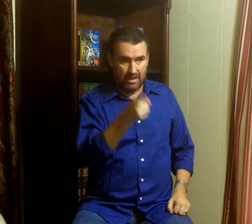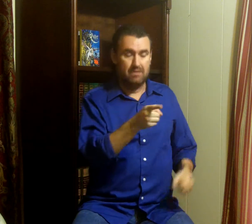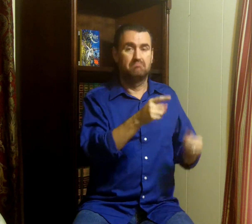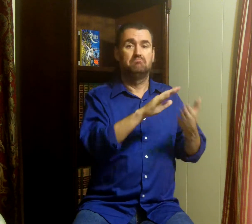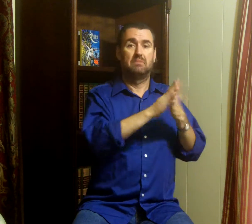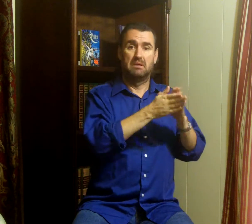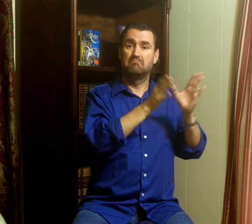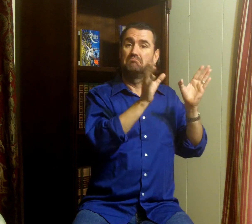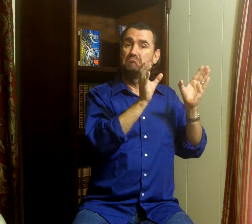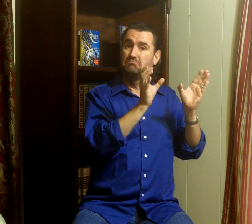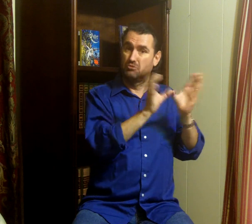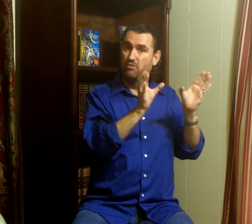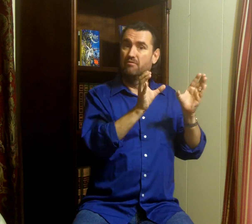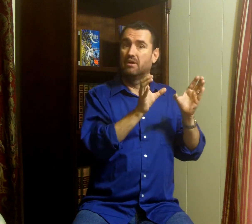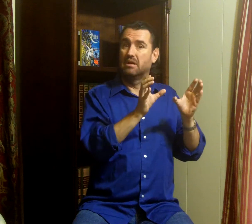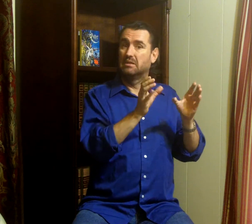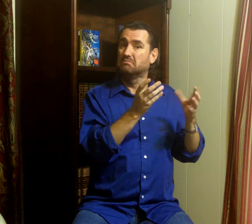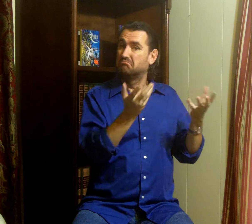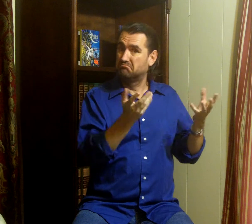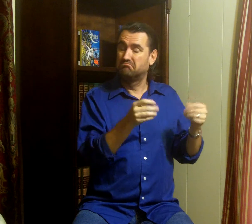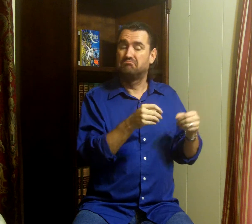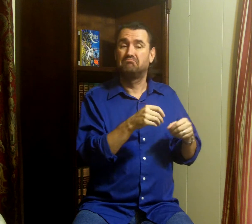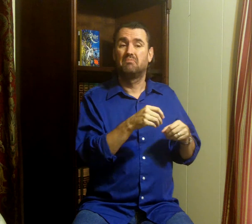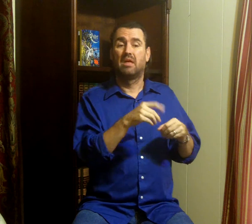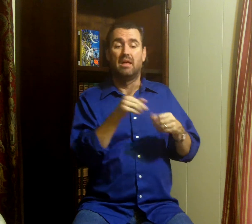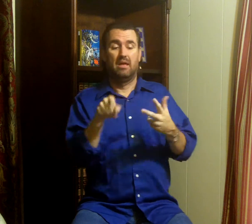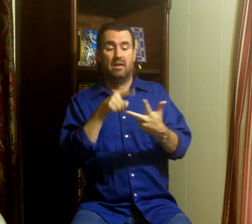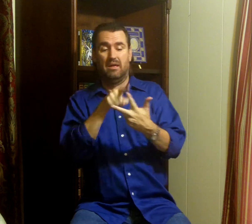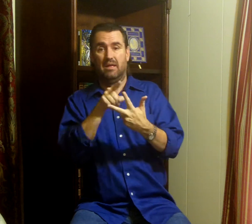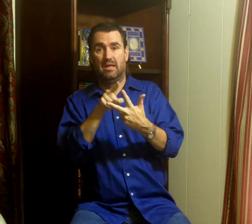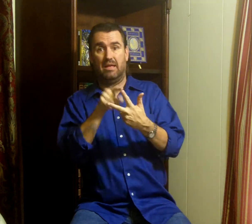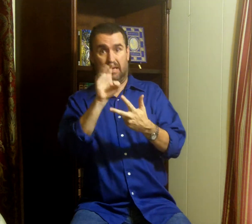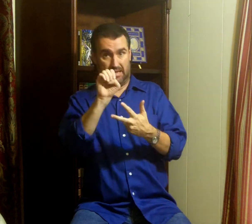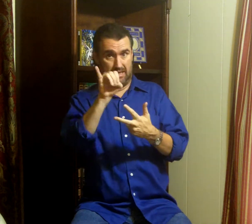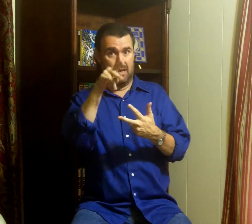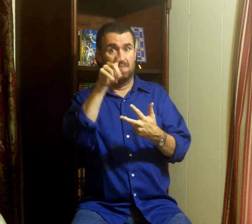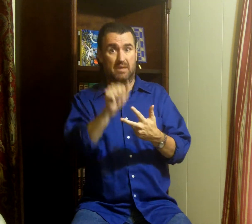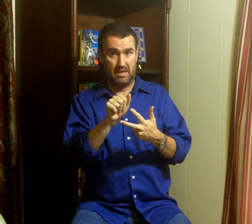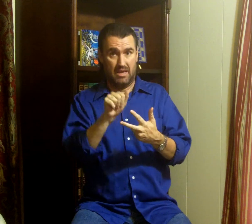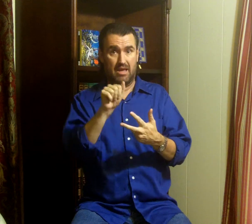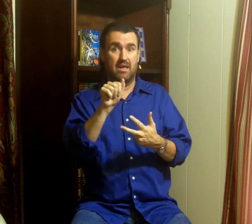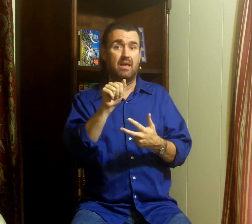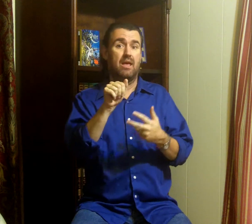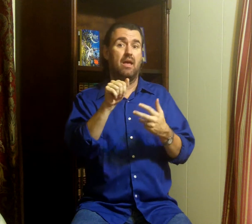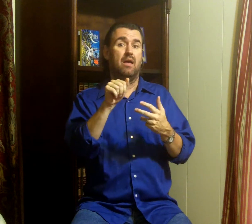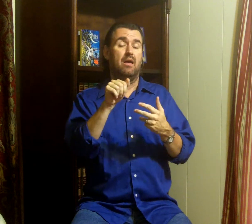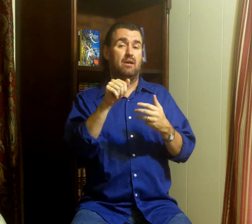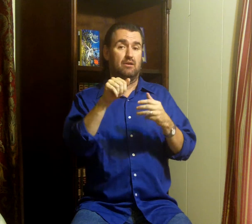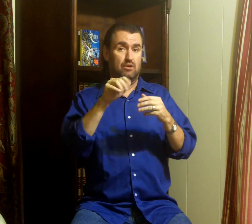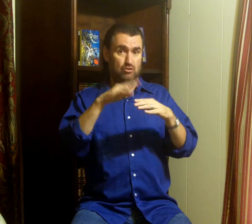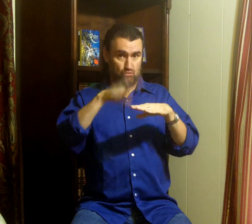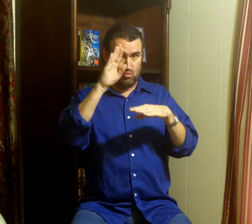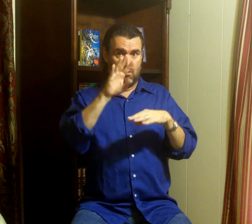in California in a K-12 setting. You can take the EIPA test, get a 4.0, and can be considered